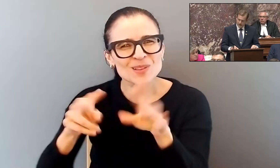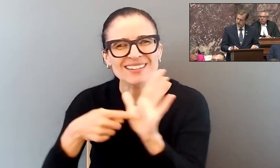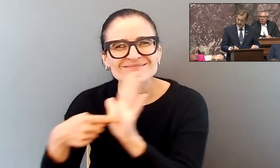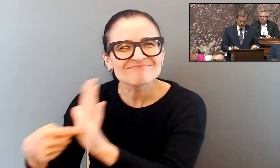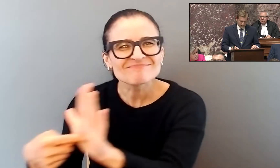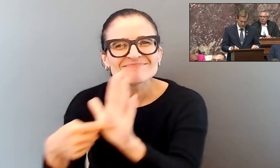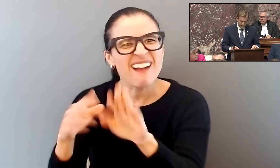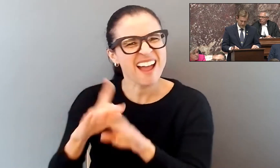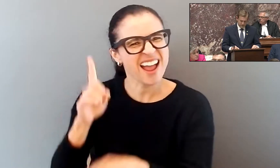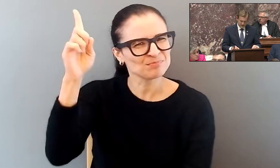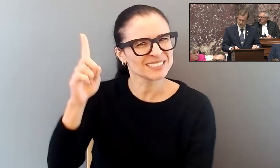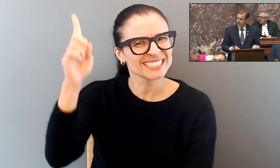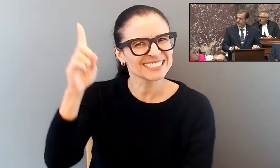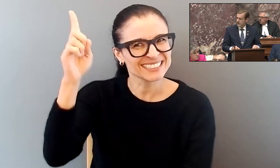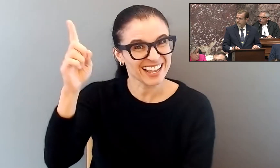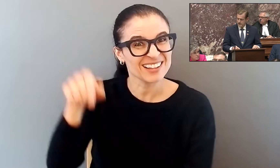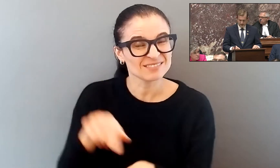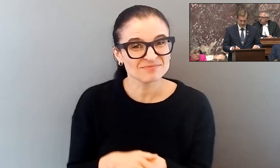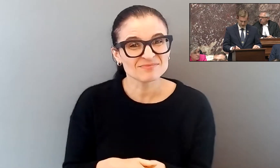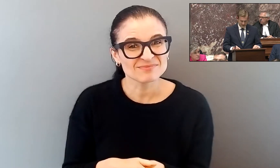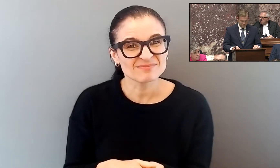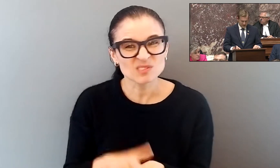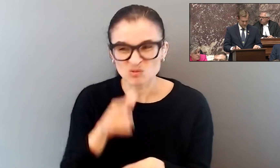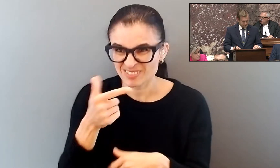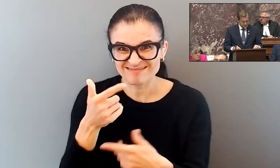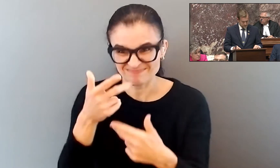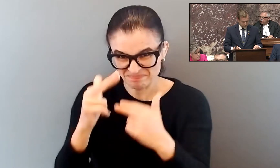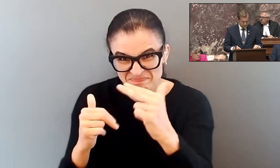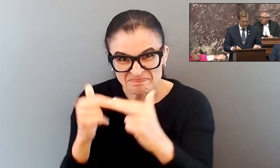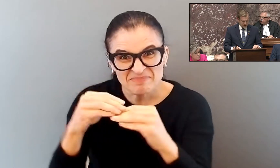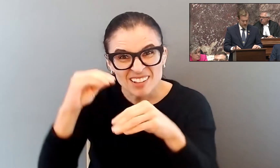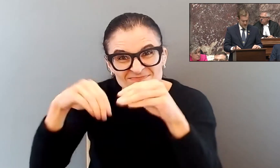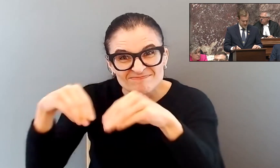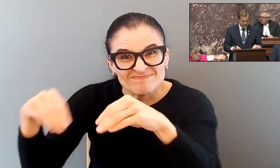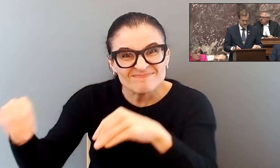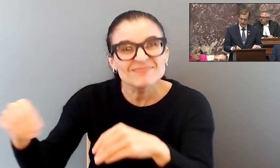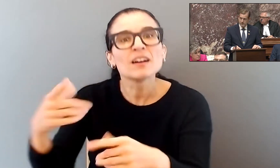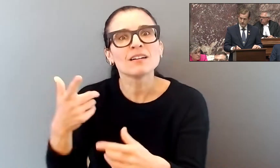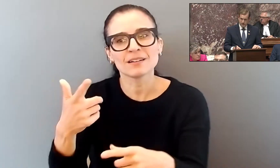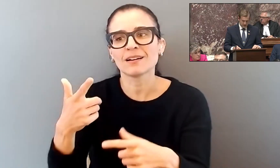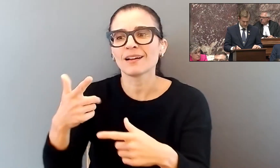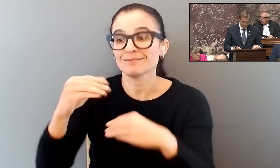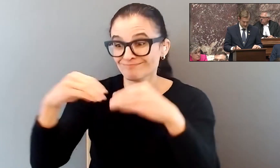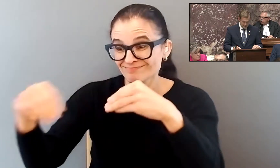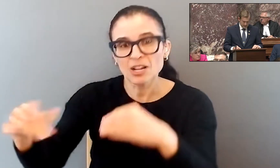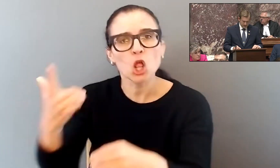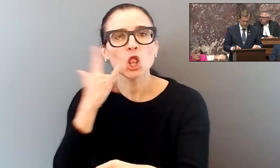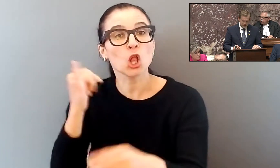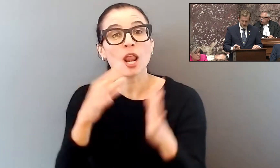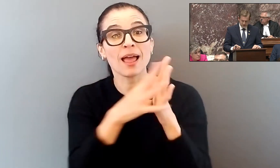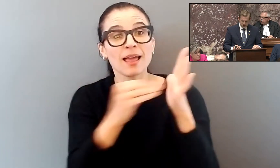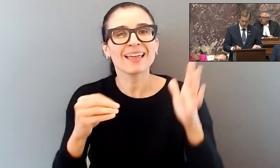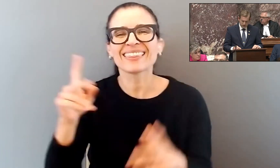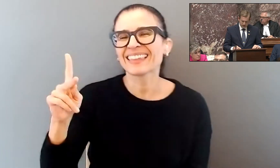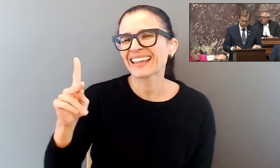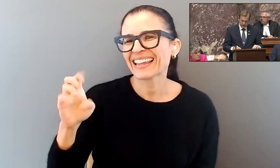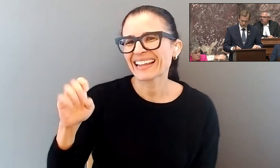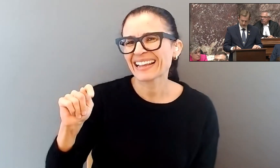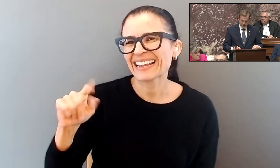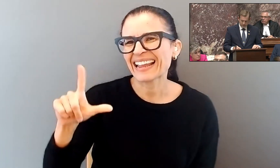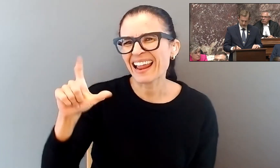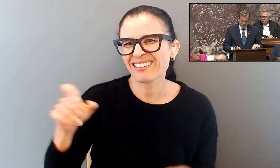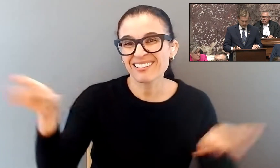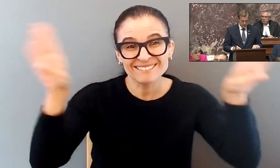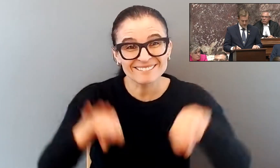of the Kettle Valley Railway from 1955 to 1965. Every detail is a labor of love, built by Central Okanagan